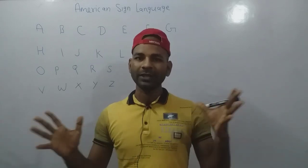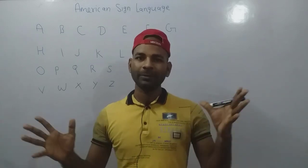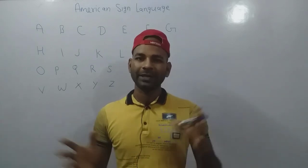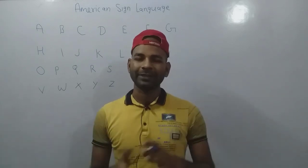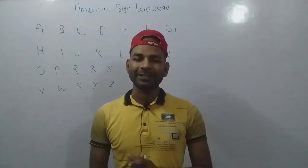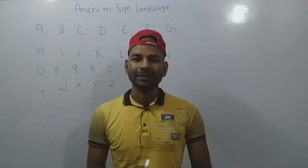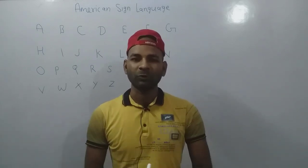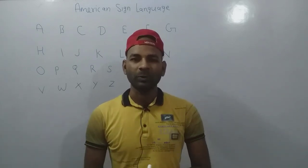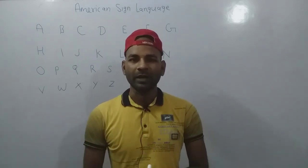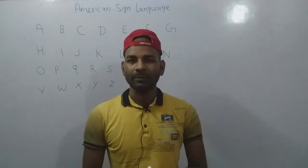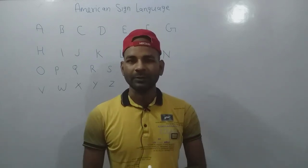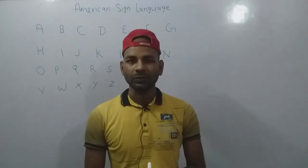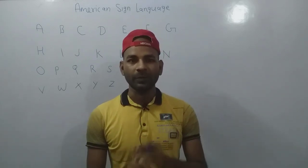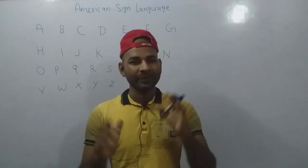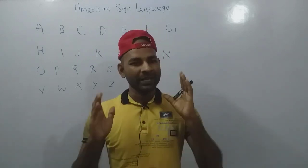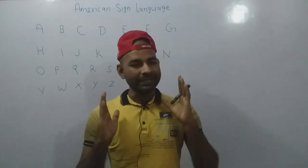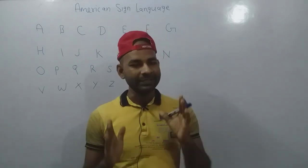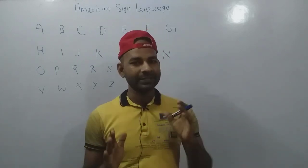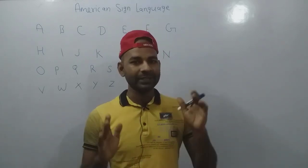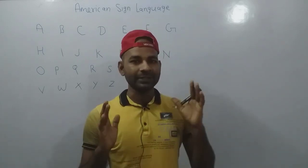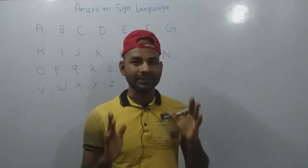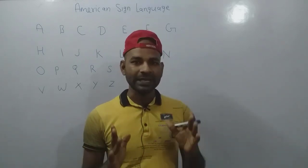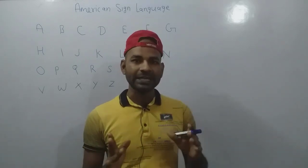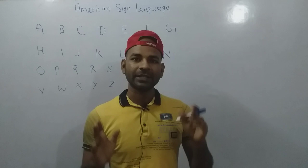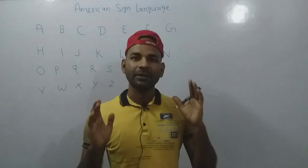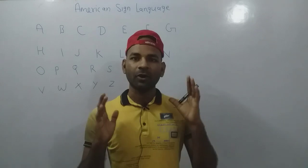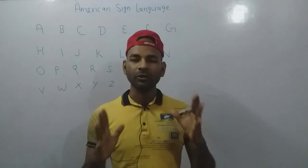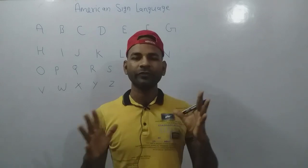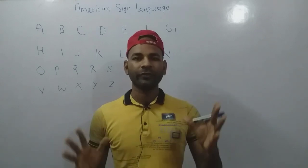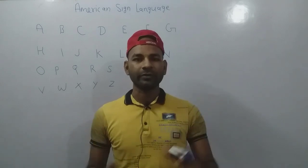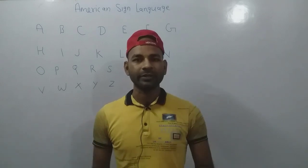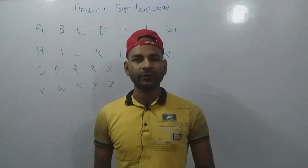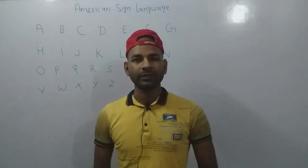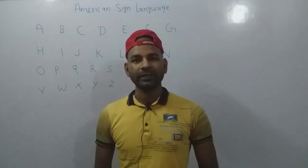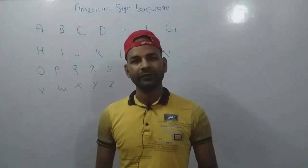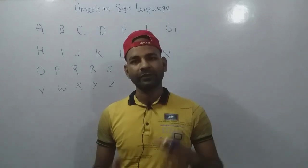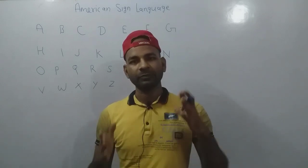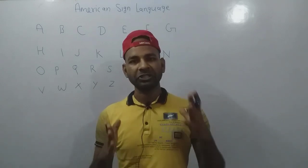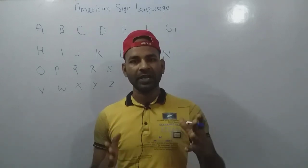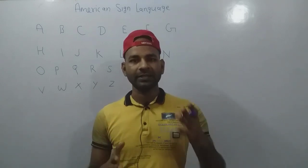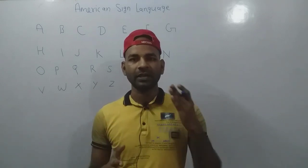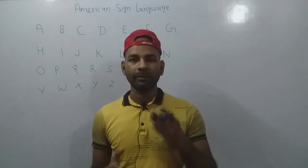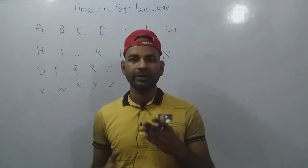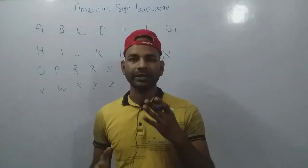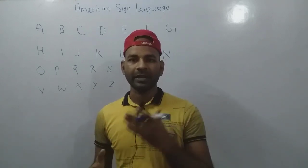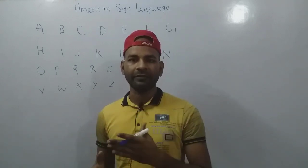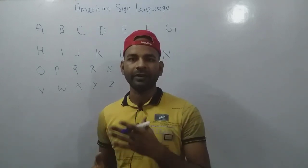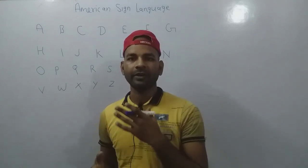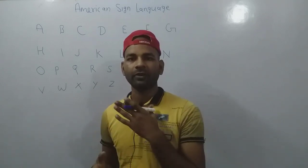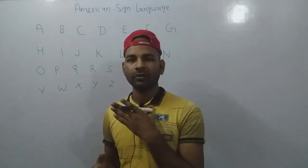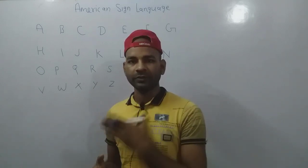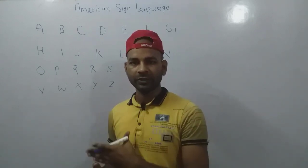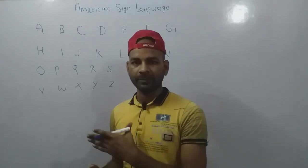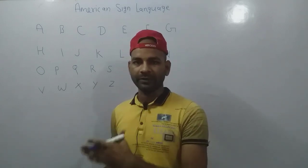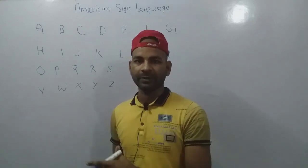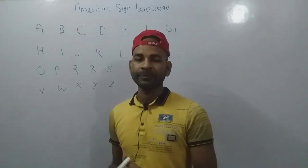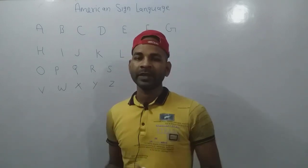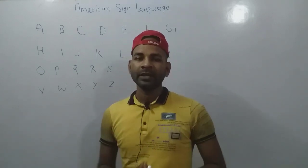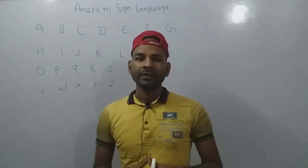level, at that time you will be able to listen, understand all the foreigners, whether they are from China, America, Africa, or Germany. So